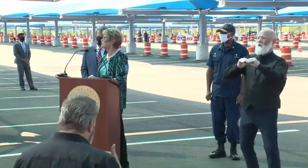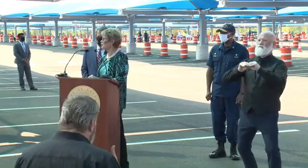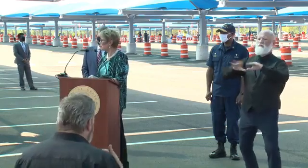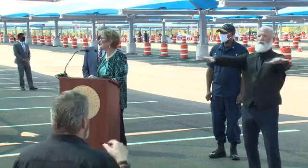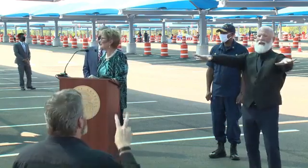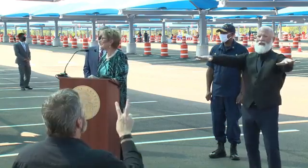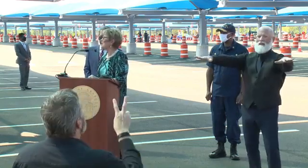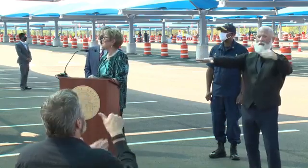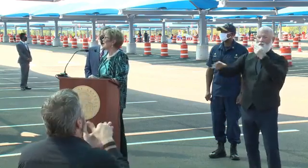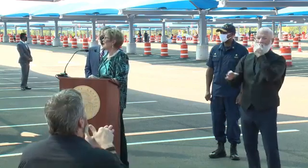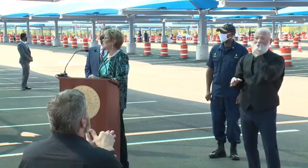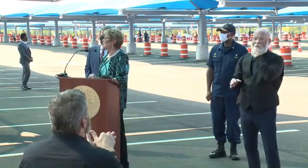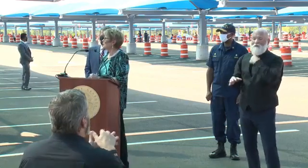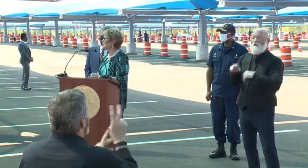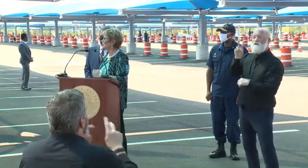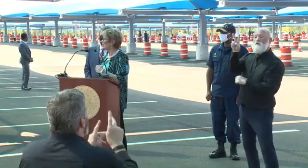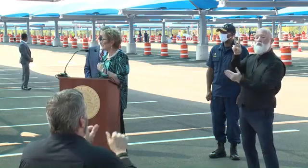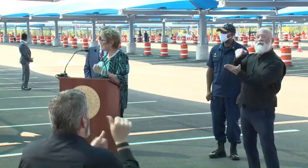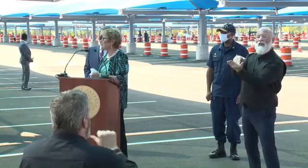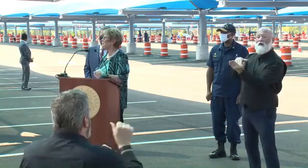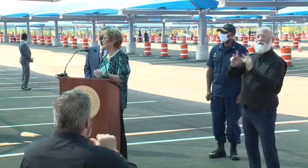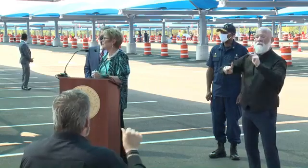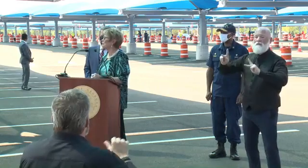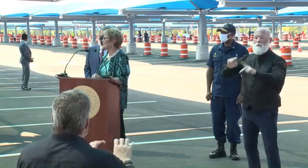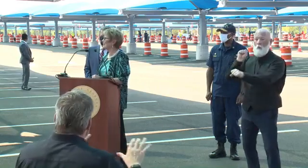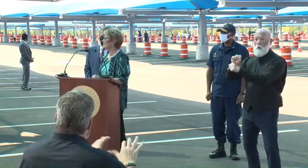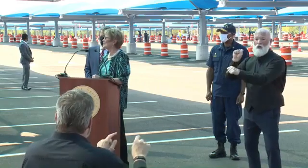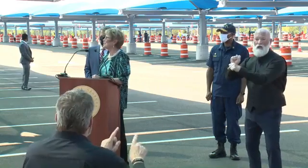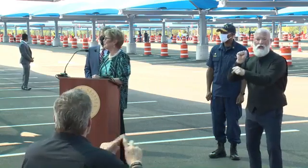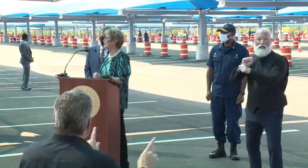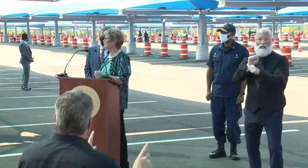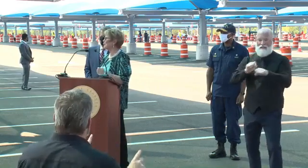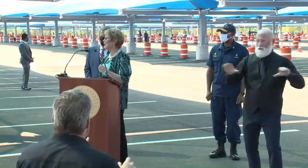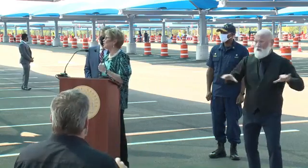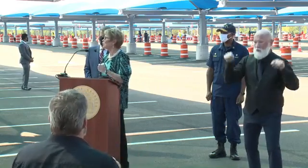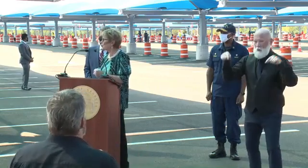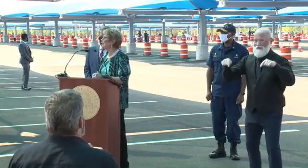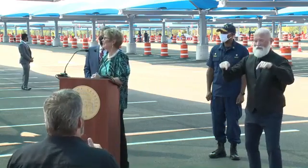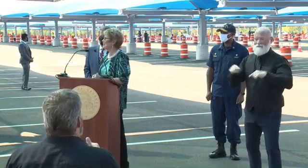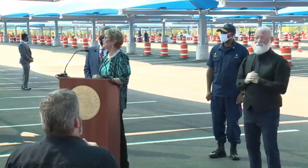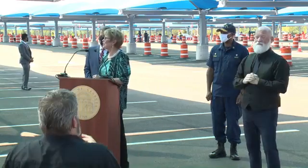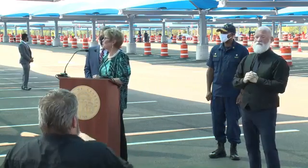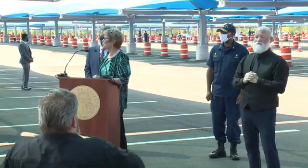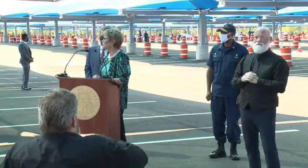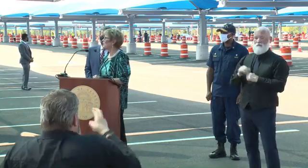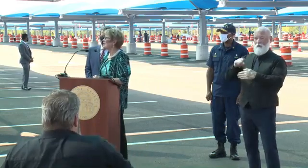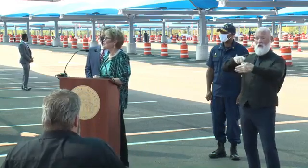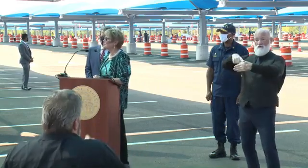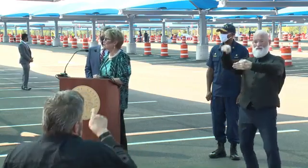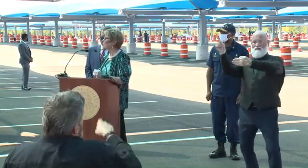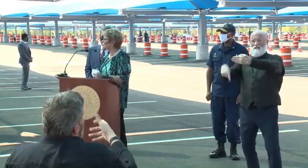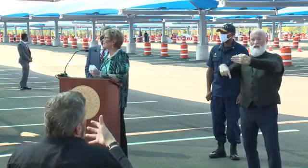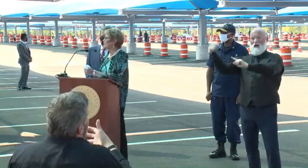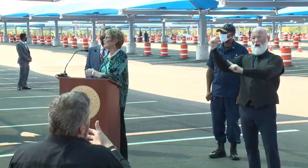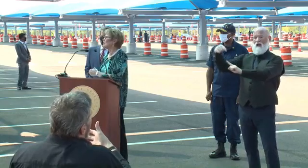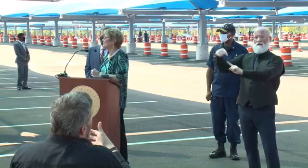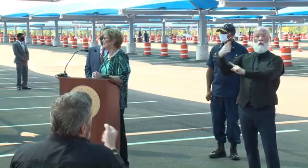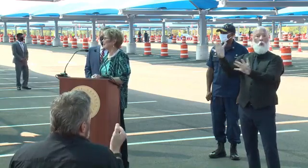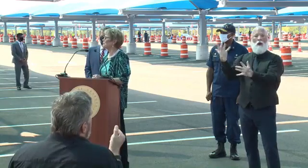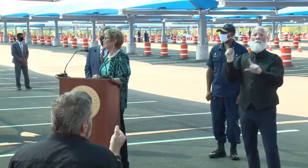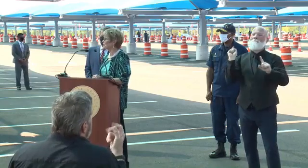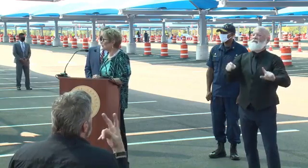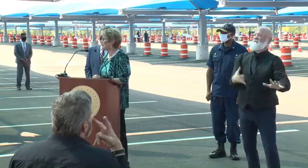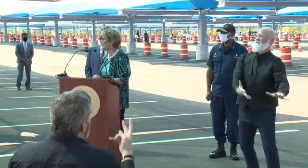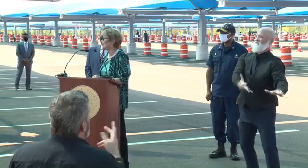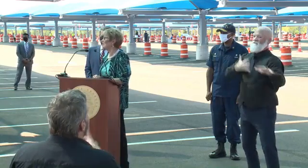contact tracers already, but we have to be able to get those tests back quickly. And so we're really working on all